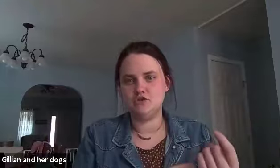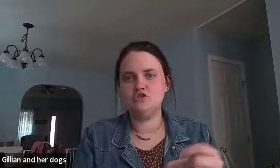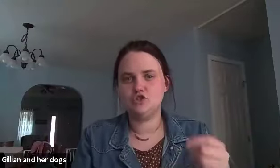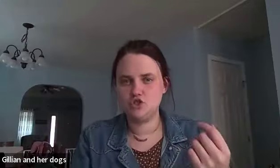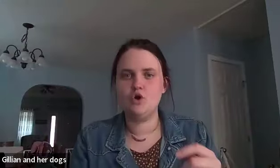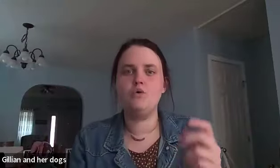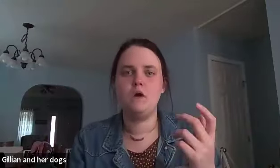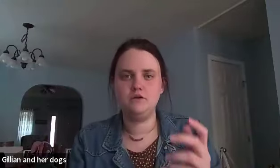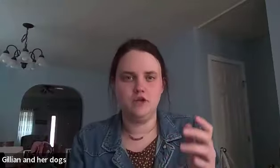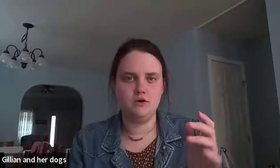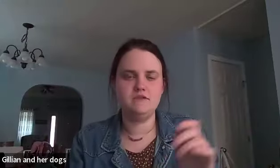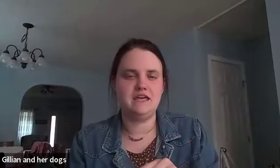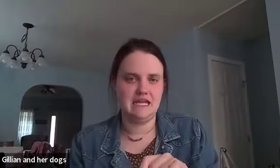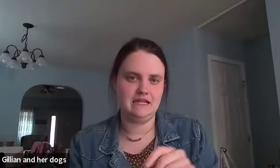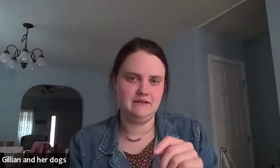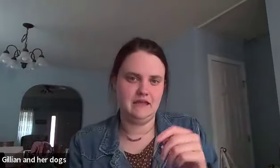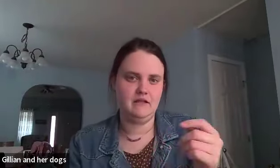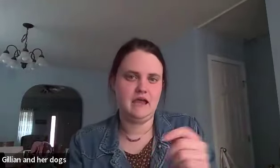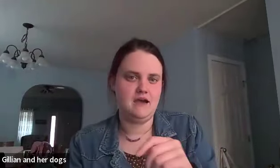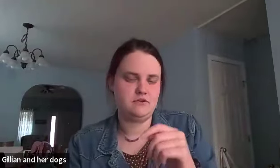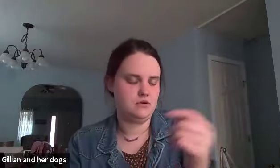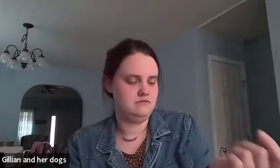they're so well known. They get it. They like have their own.